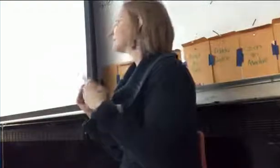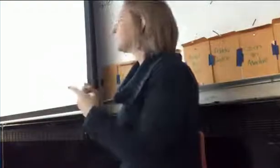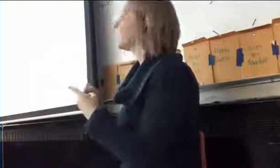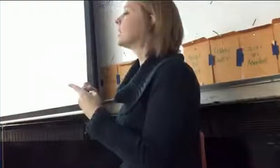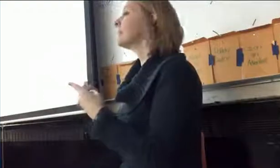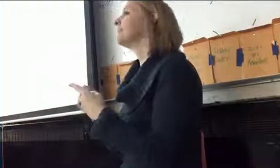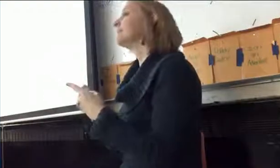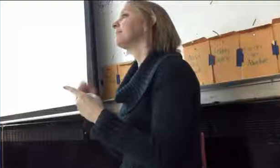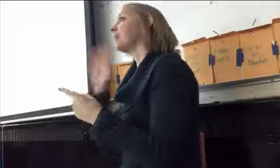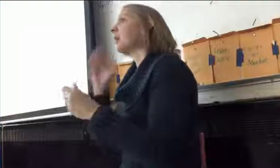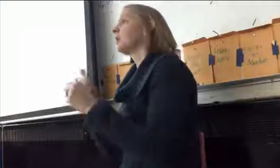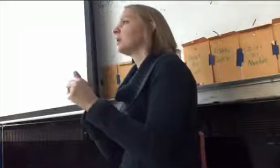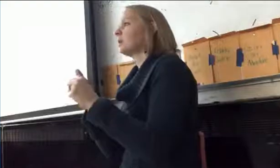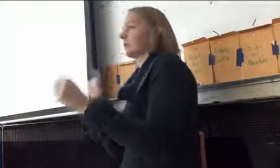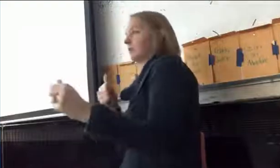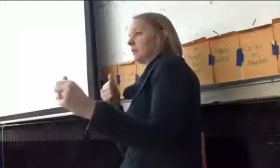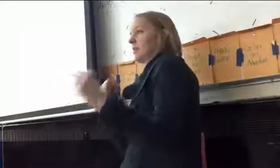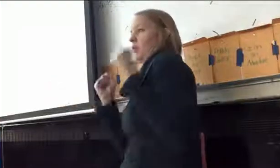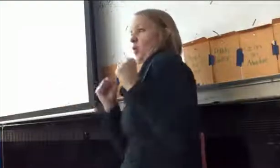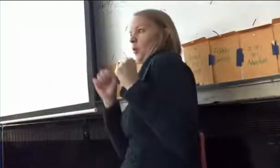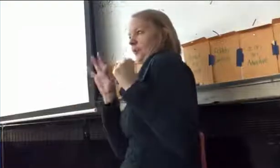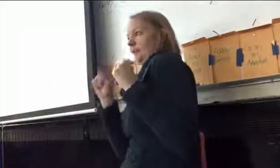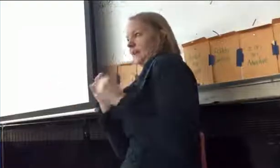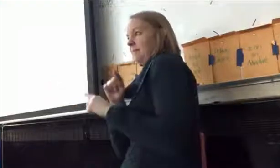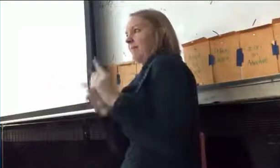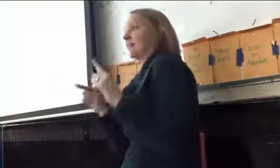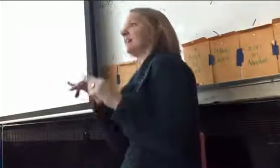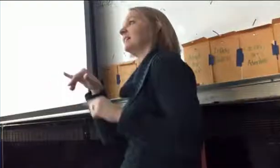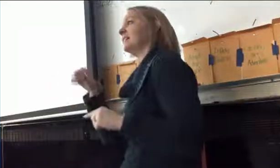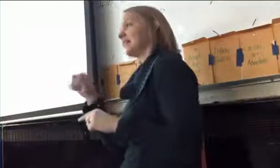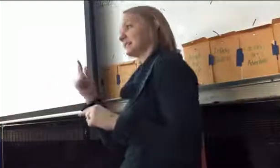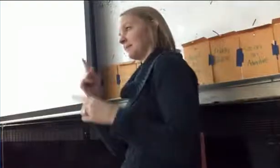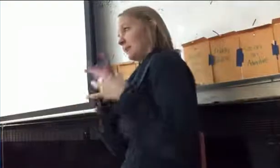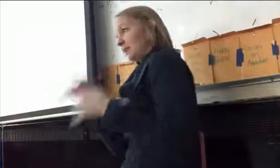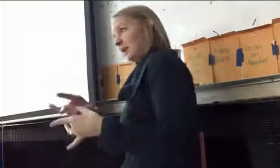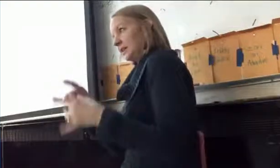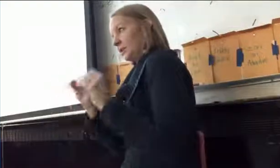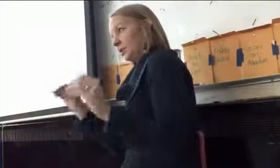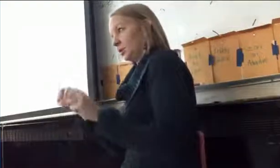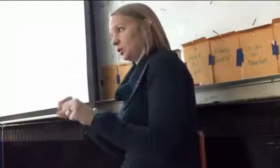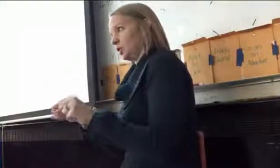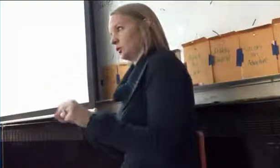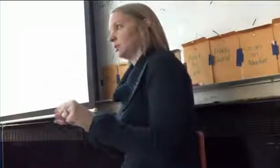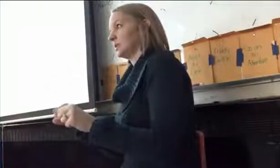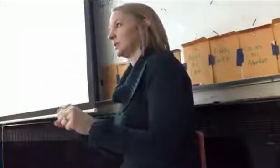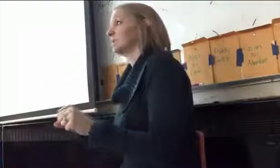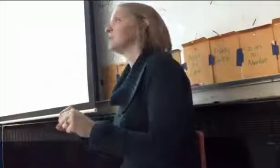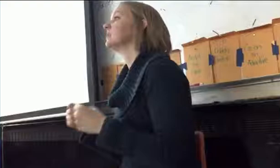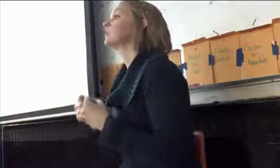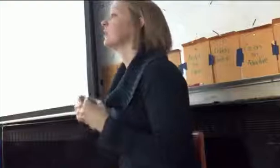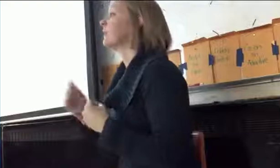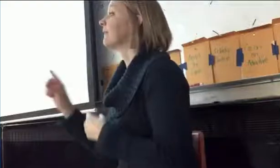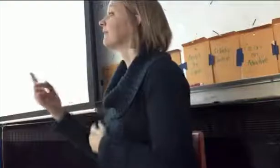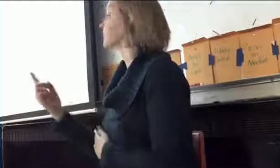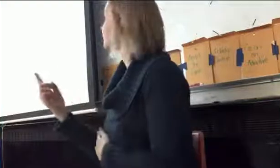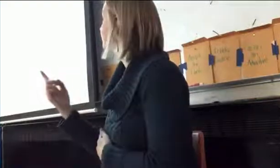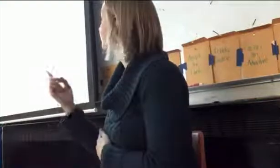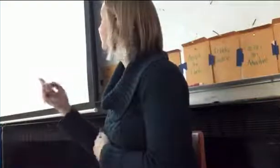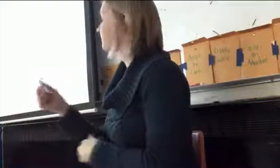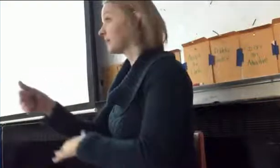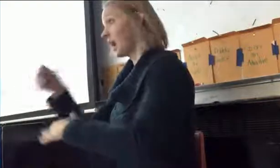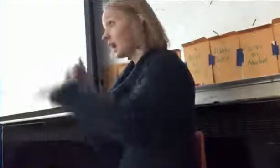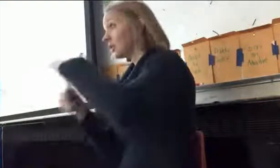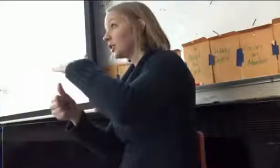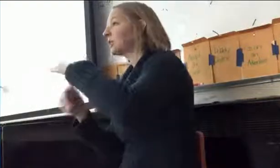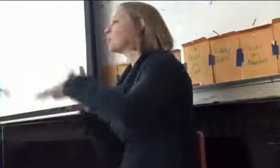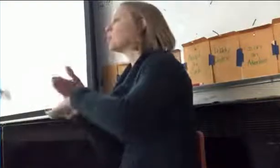you a little bit away from the cold feet part, but it is something really important about not having shoes on. Okay? A couple things. First off, underneath this is